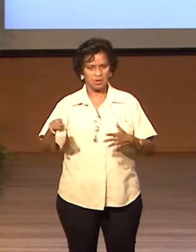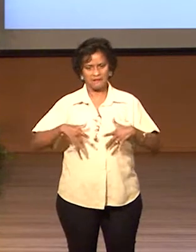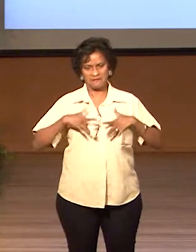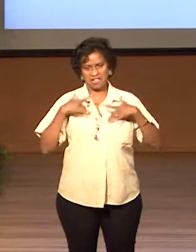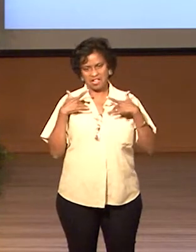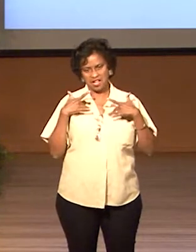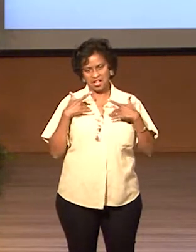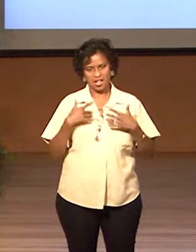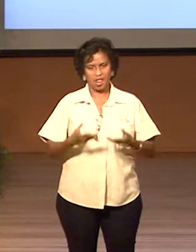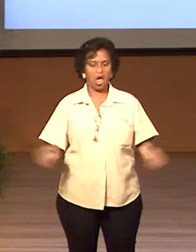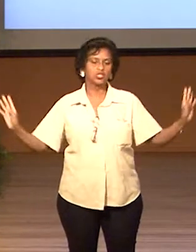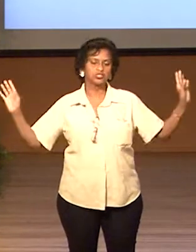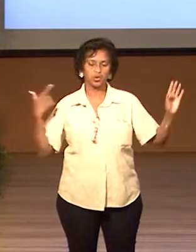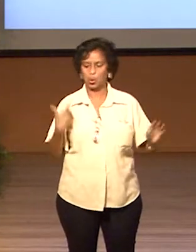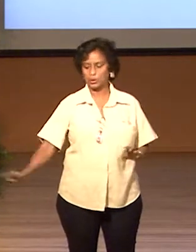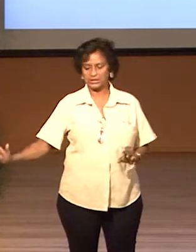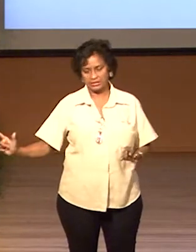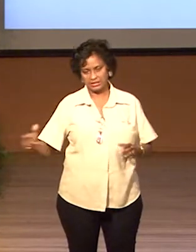So,